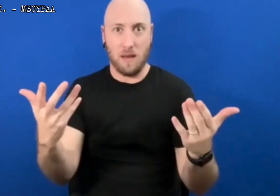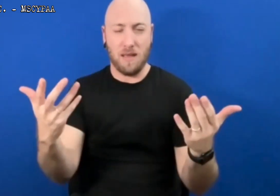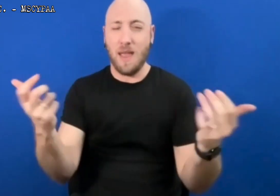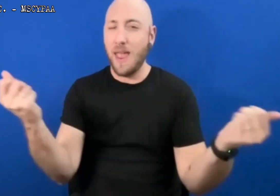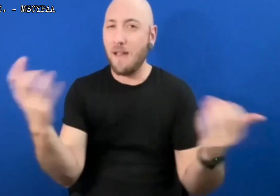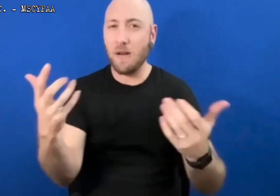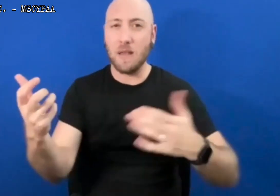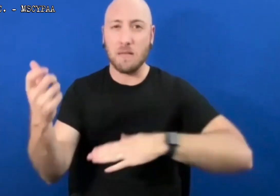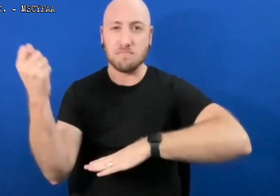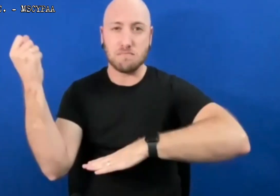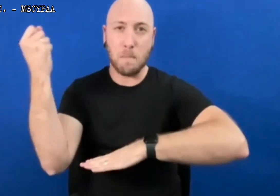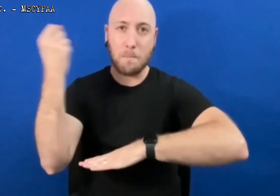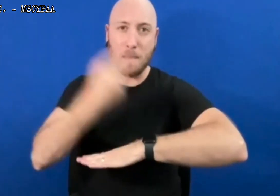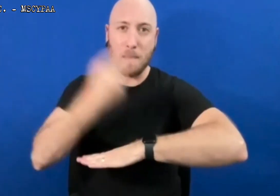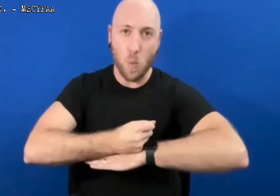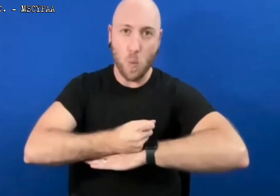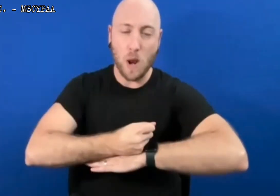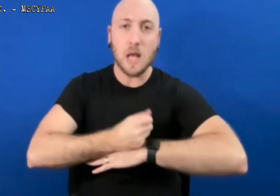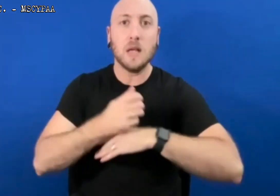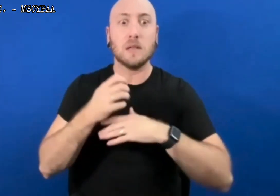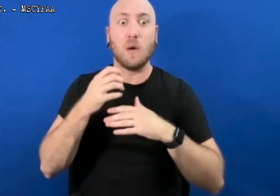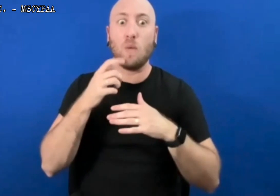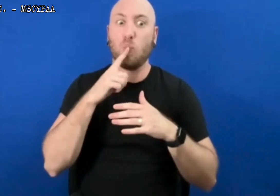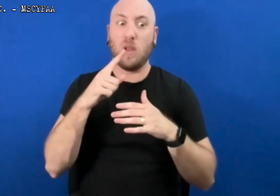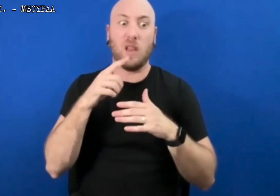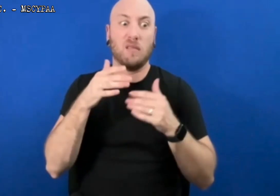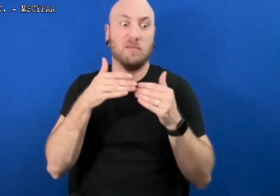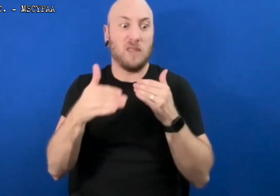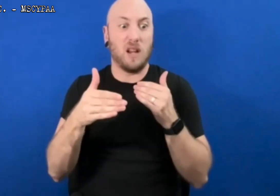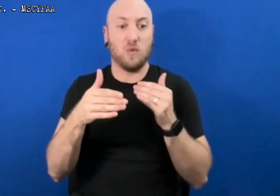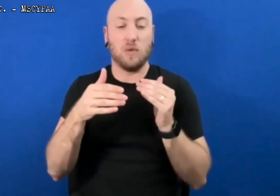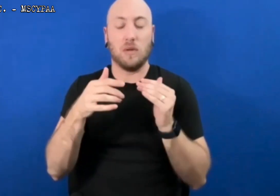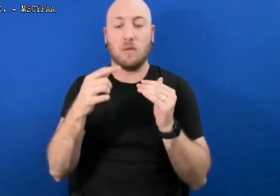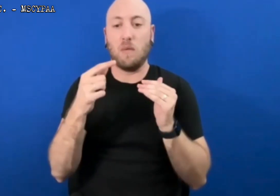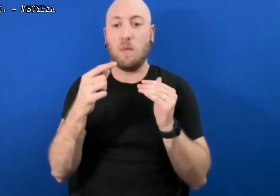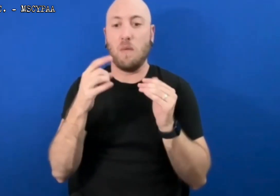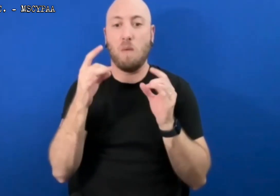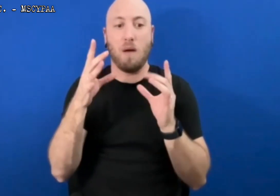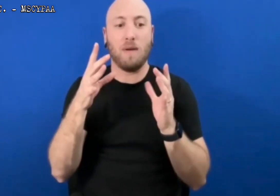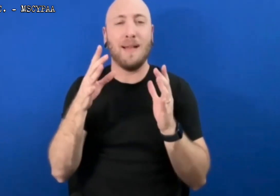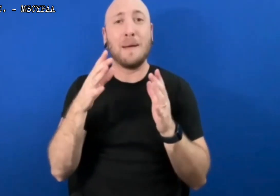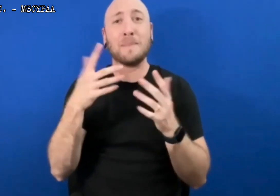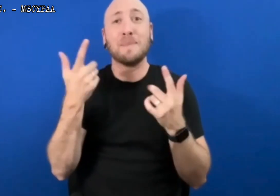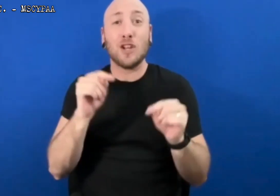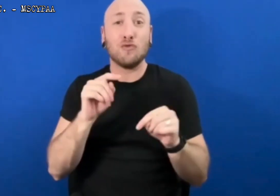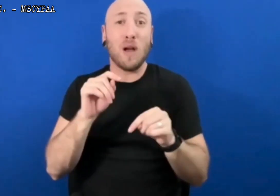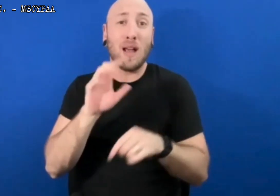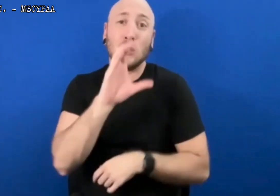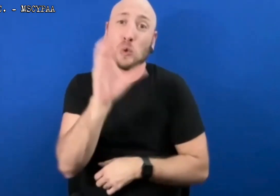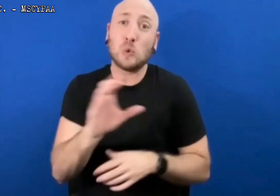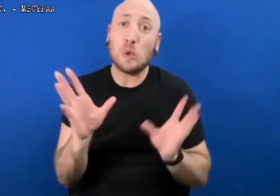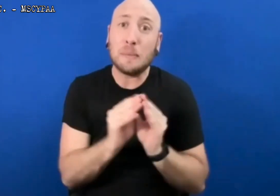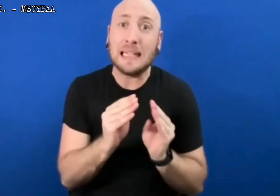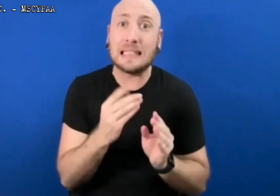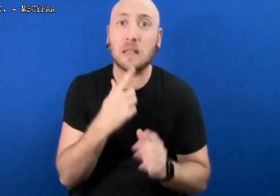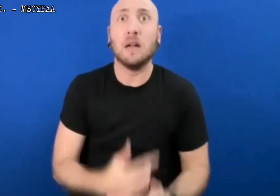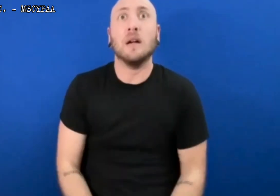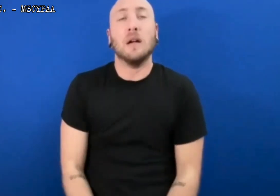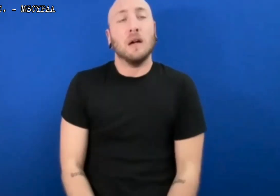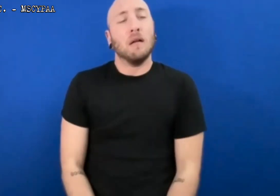And for me, like I just spiraled after that. Like I would go on Zoom meetings and I'd be like, I just can't stop drinking. And I ended